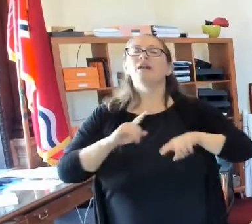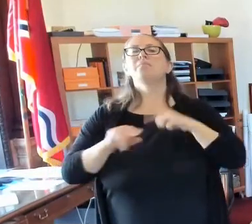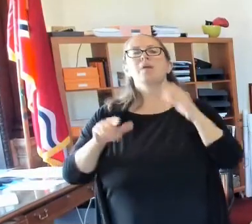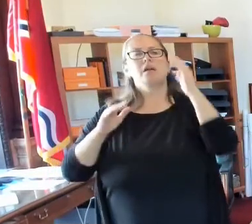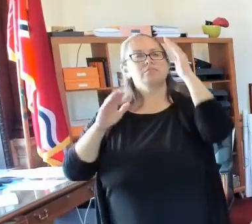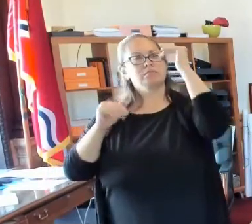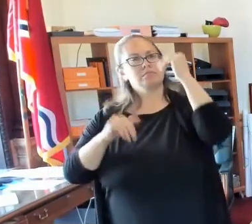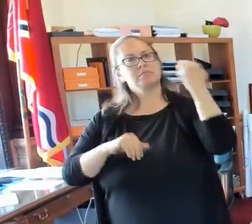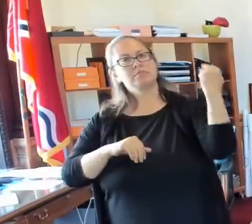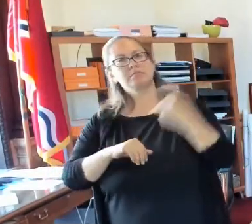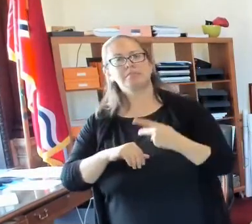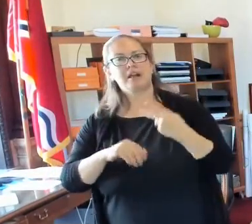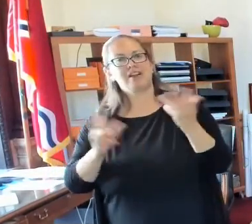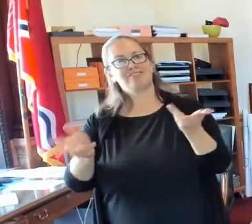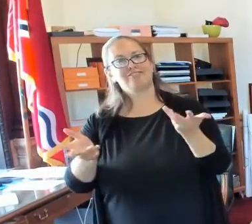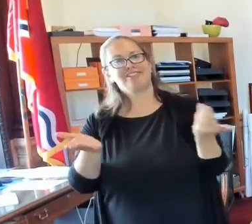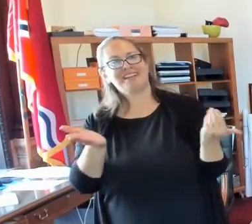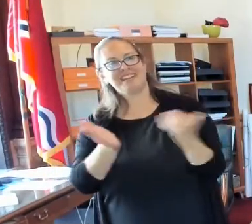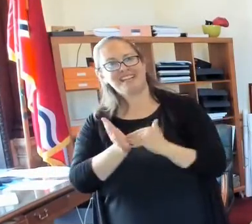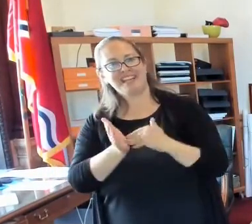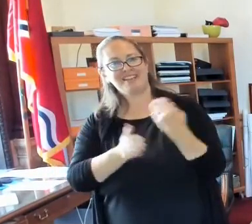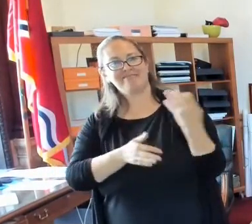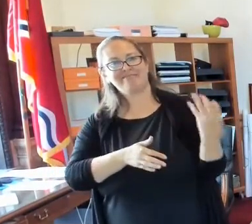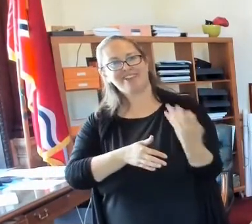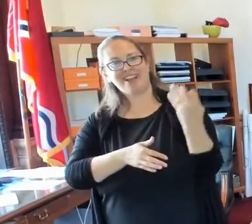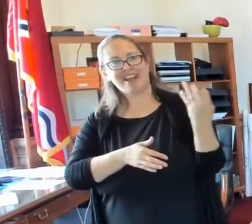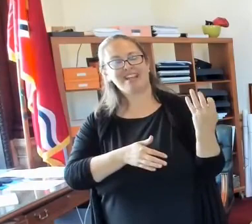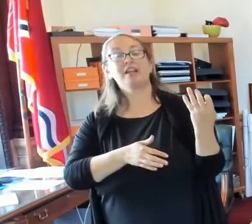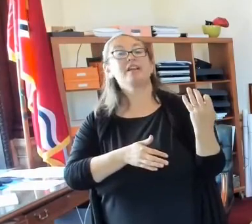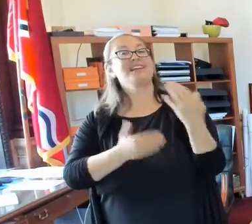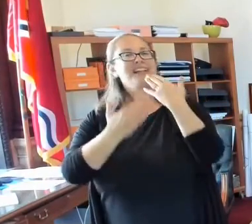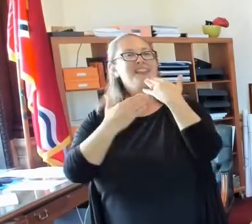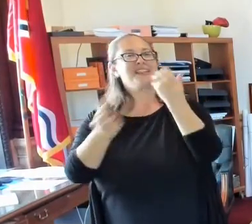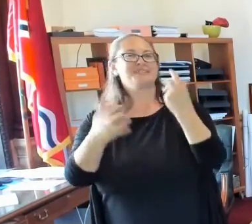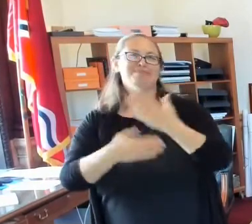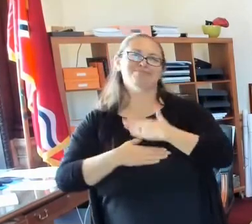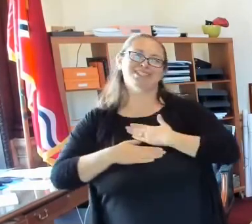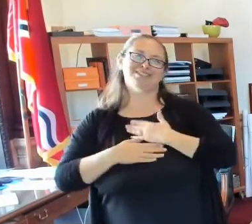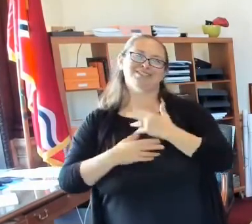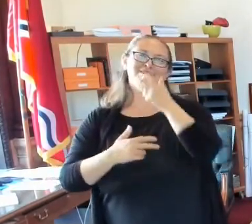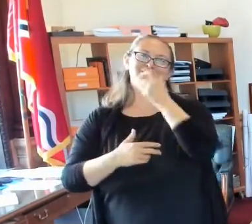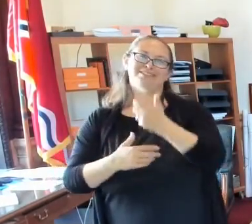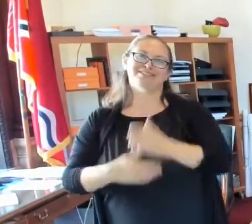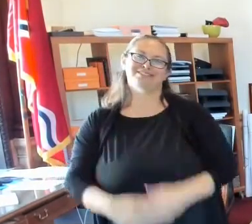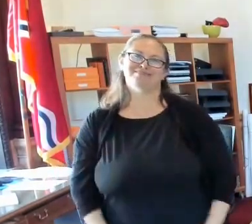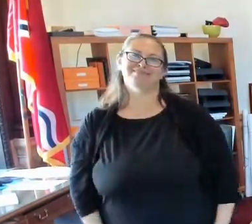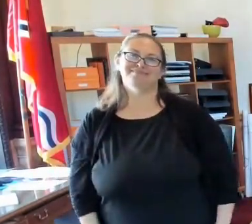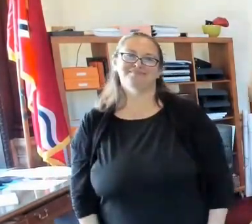back and talk with you again on Friday. And thanks so much. Appreciate you being with us.